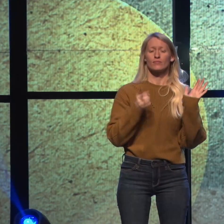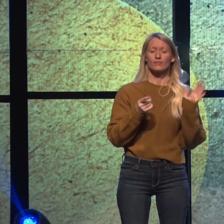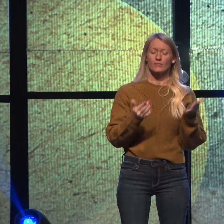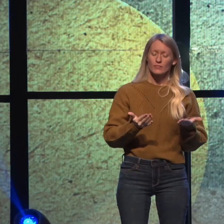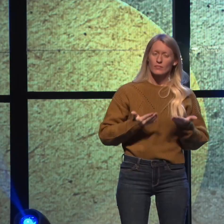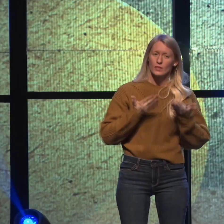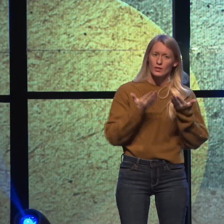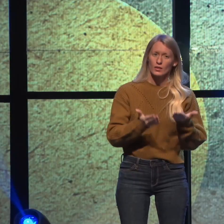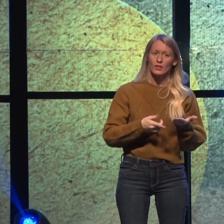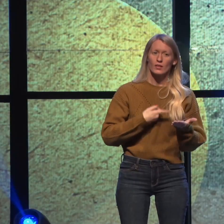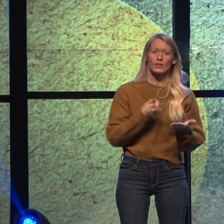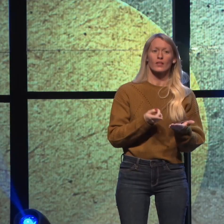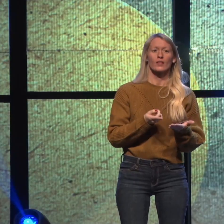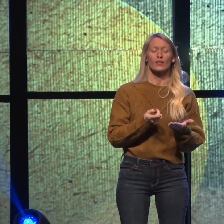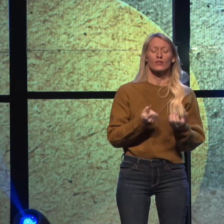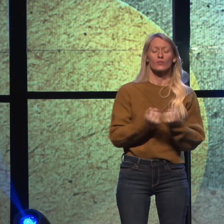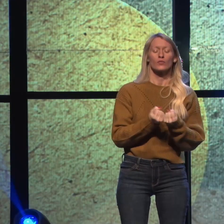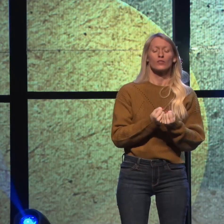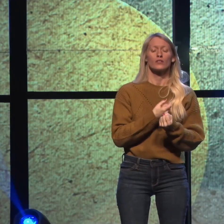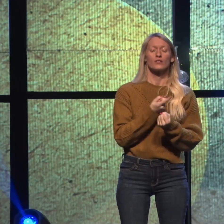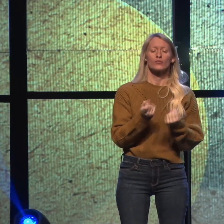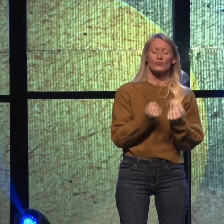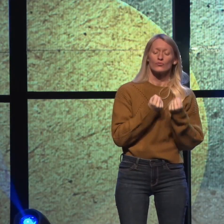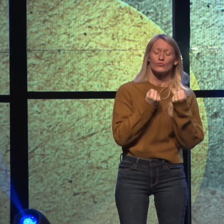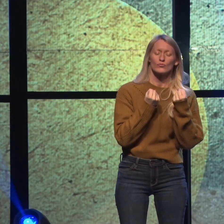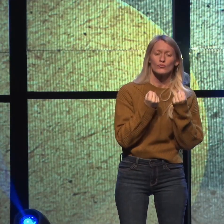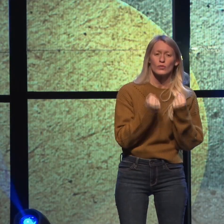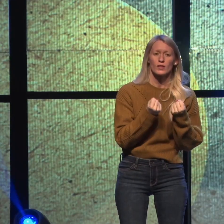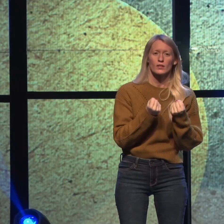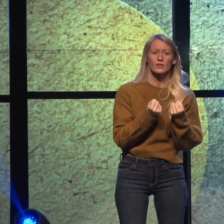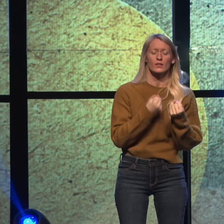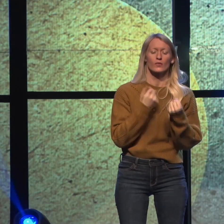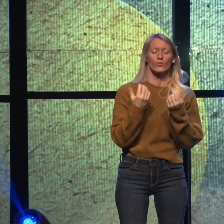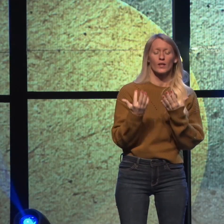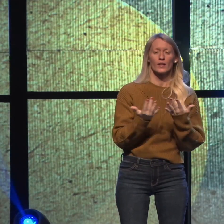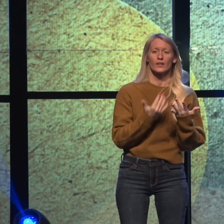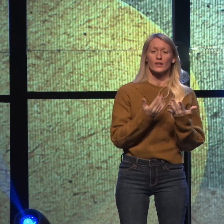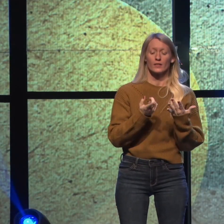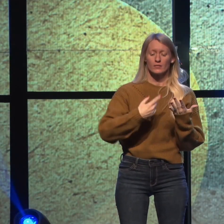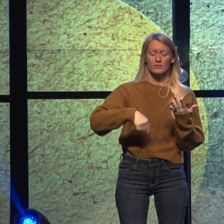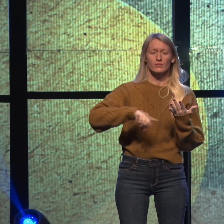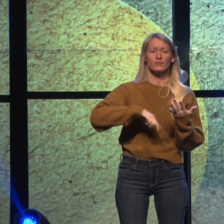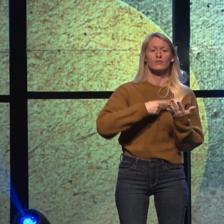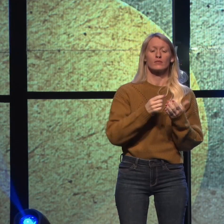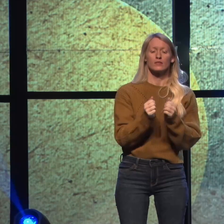in waiting in these moments together,